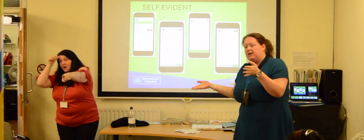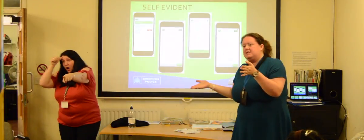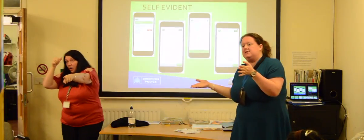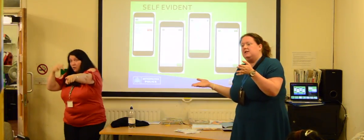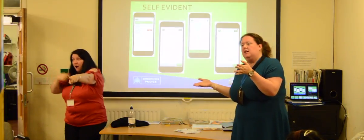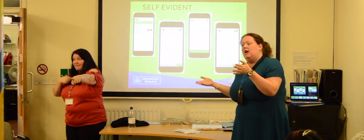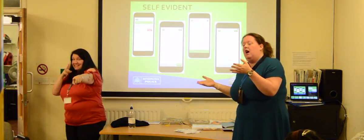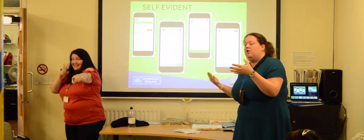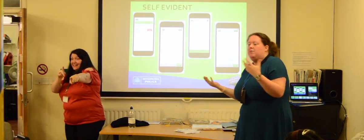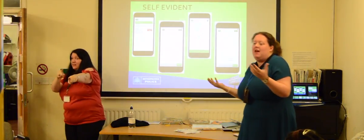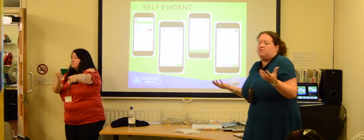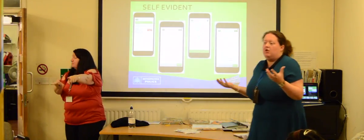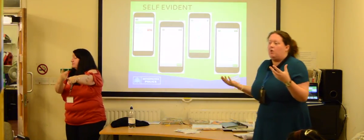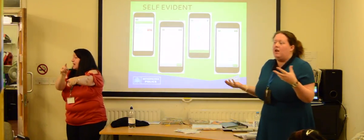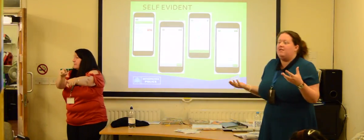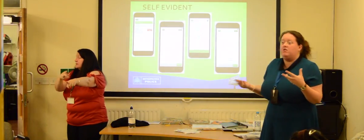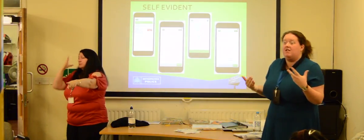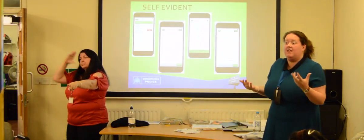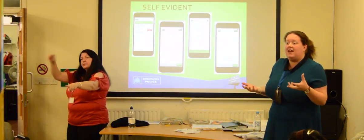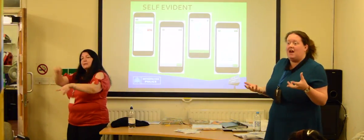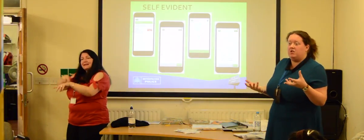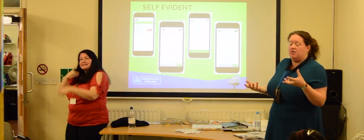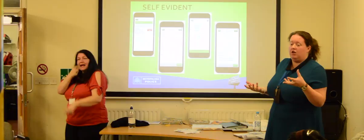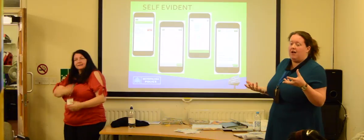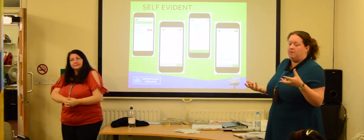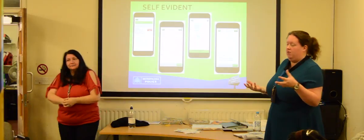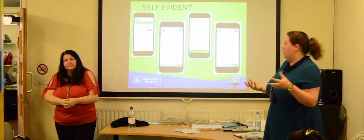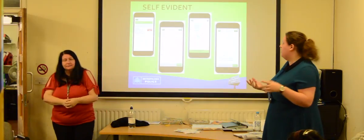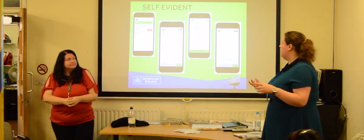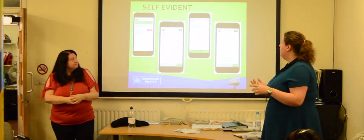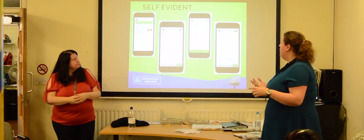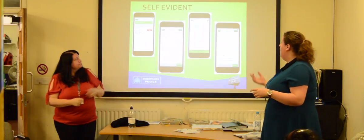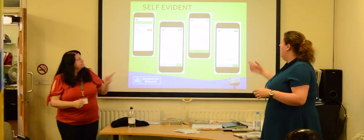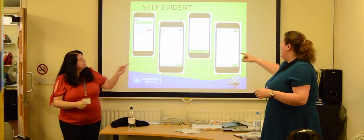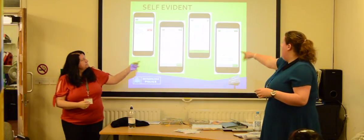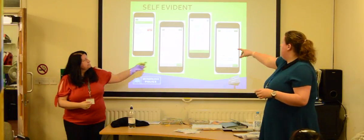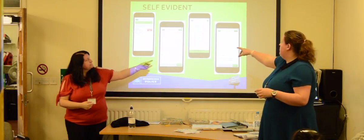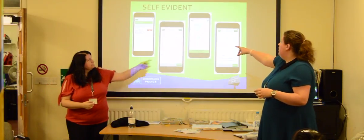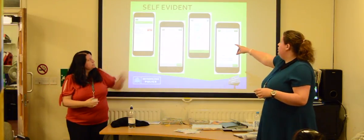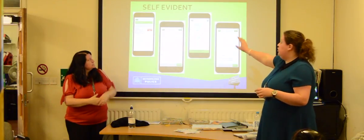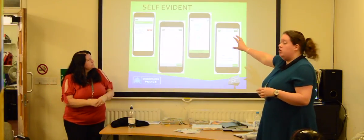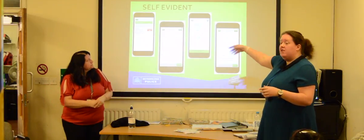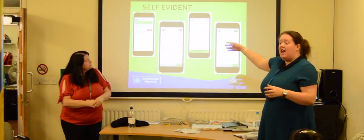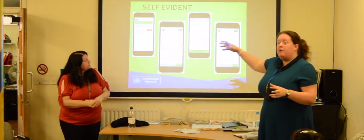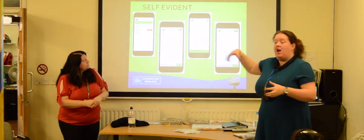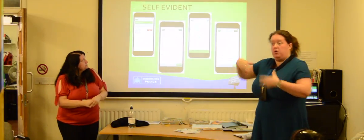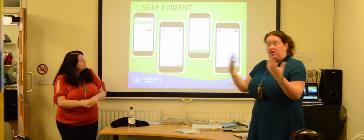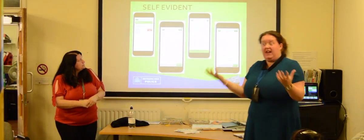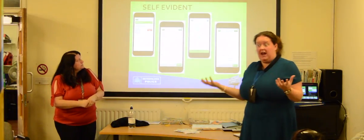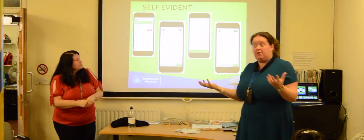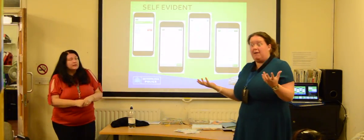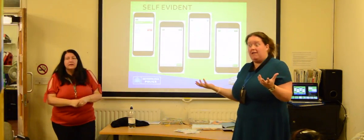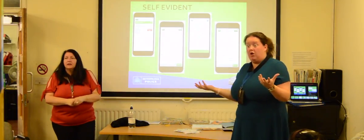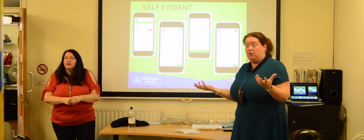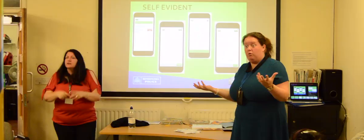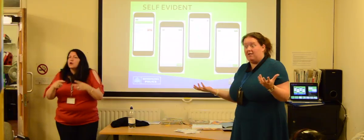the witness. And sometimes, you know, that witness evidence is the key evidence in a crime for us. You choose the type of crime you think